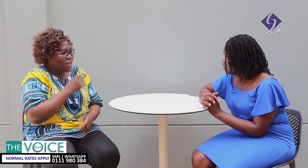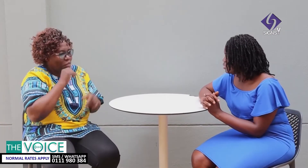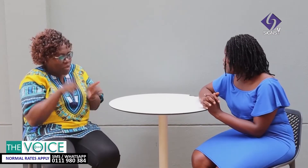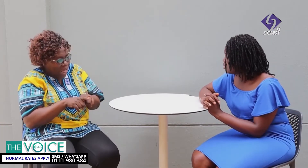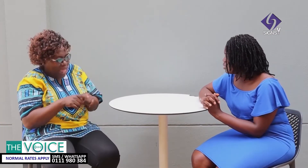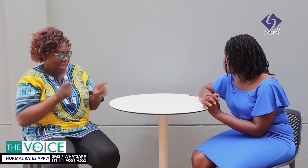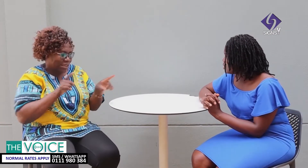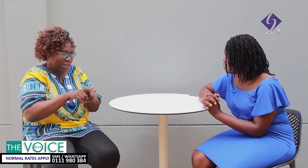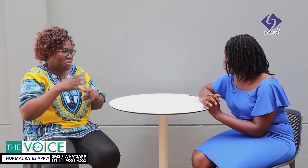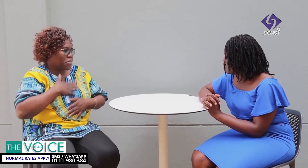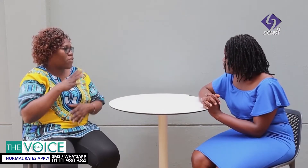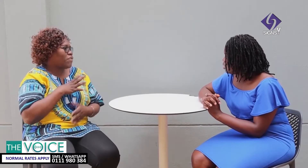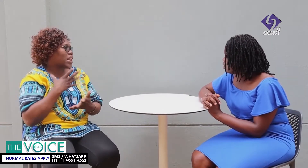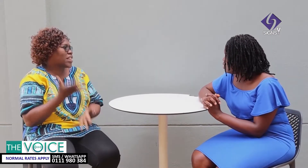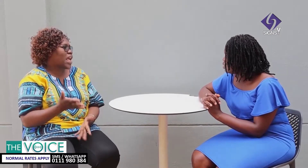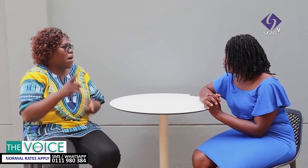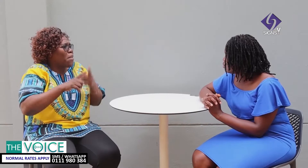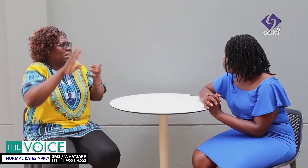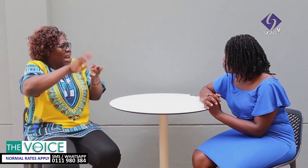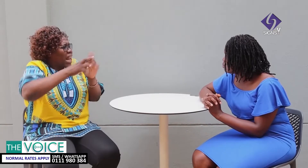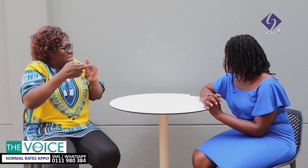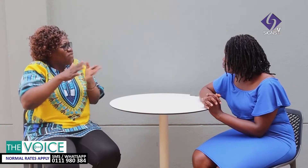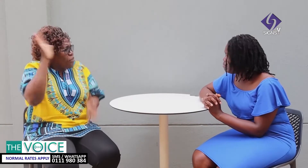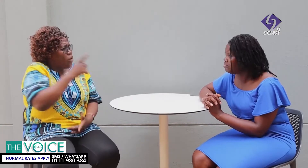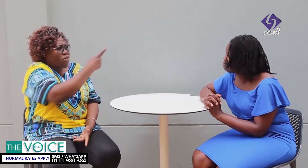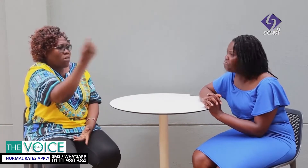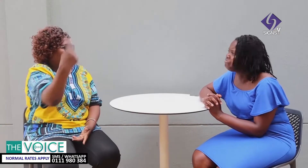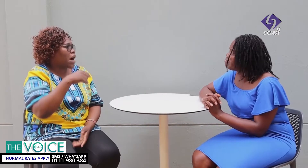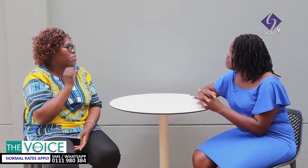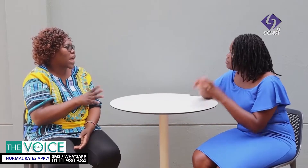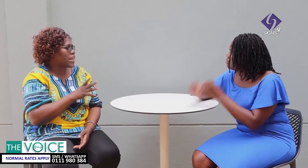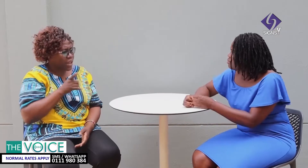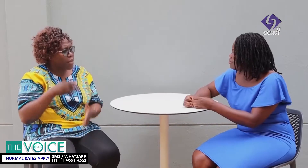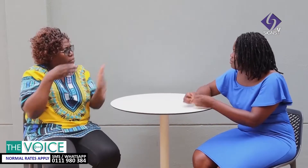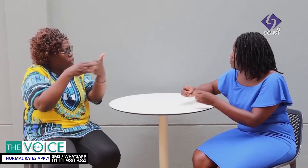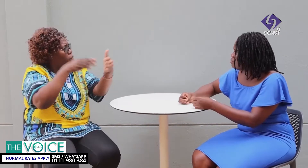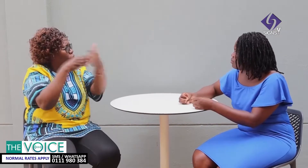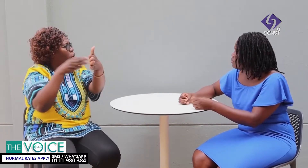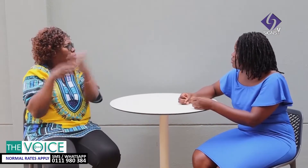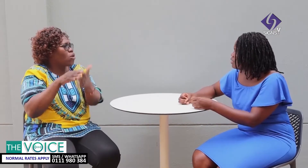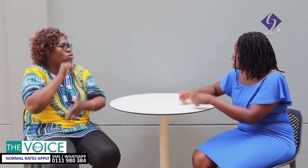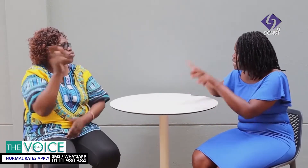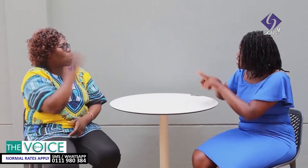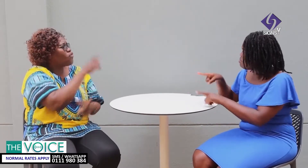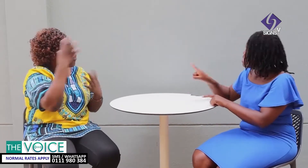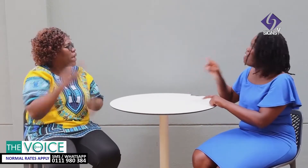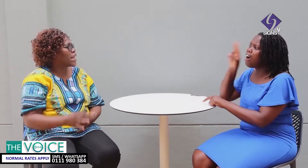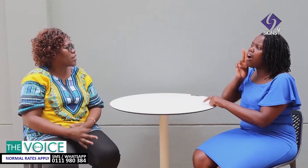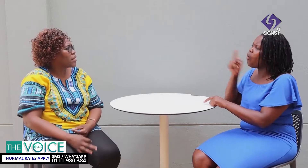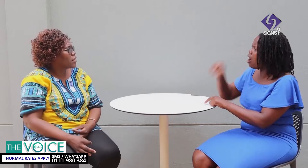most of my uncle. The family did not want to join you? Yes. Most of them who had a problem of me marrying a deaf man did not want to come